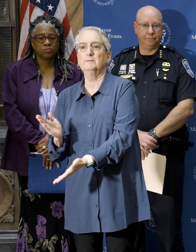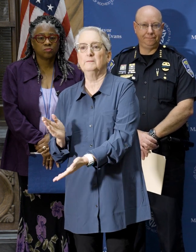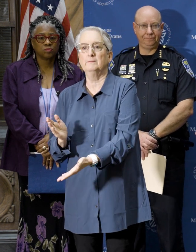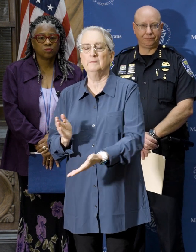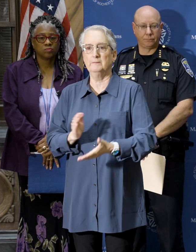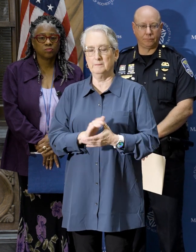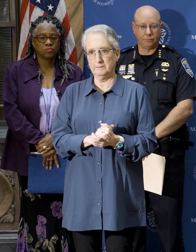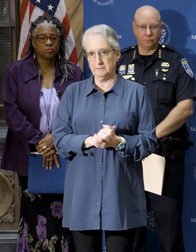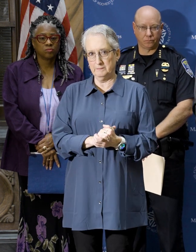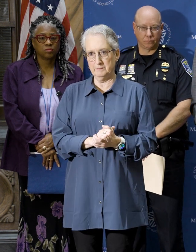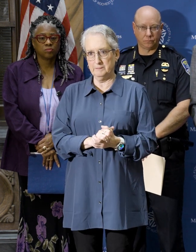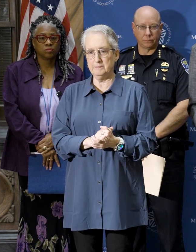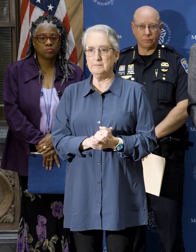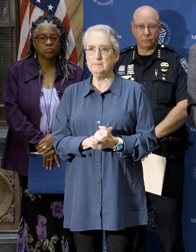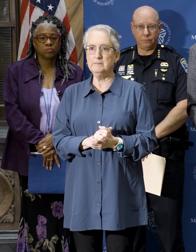working.